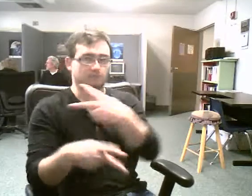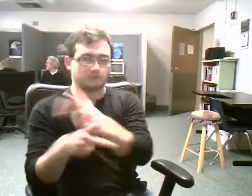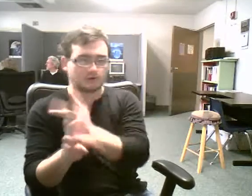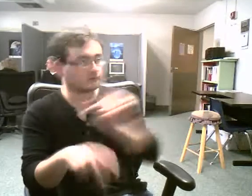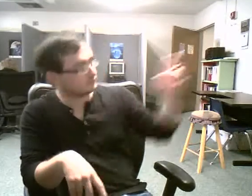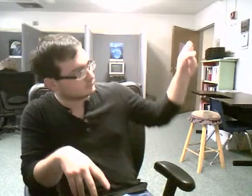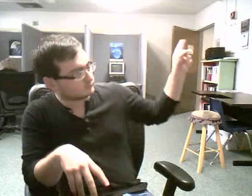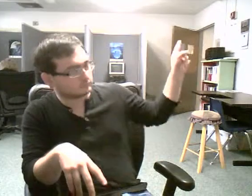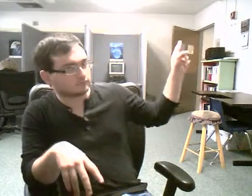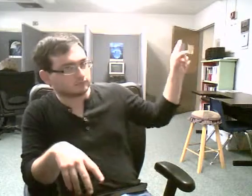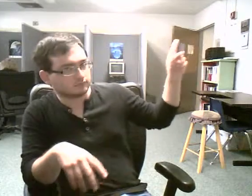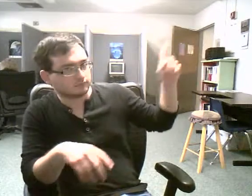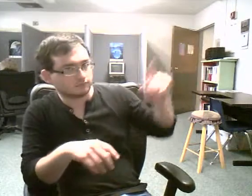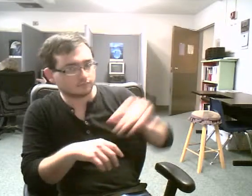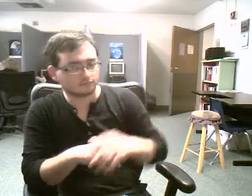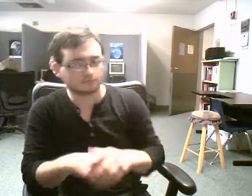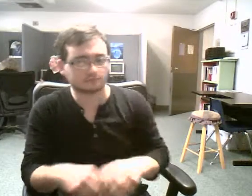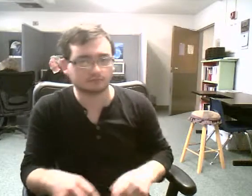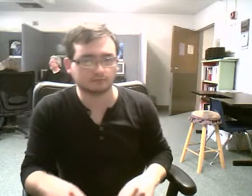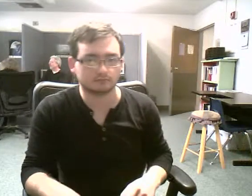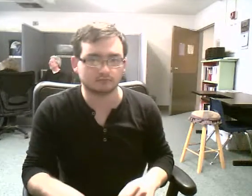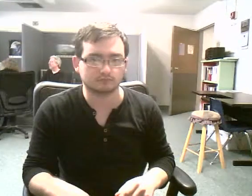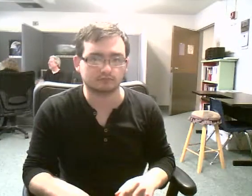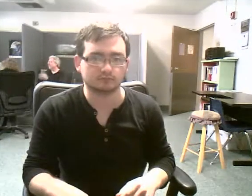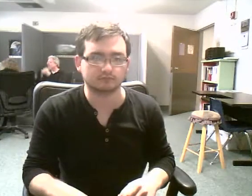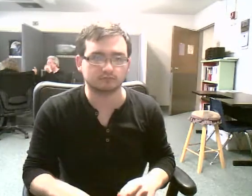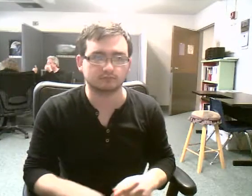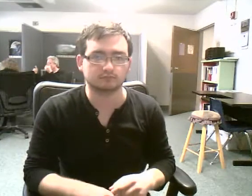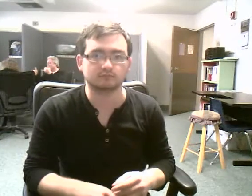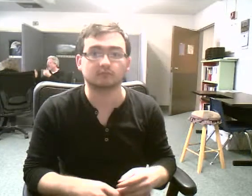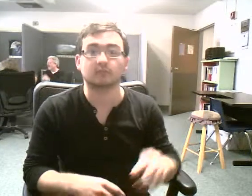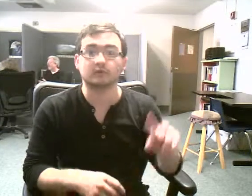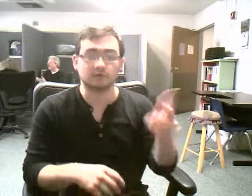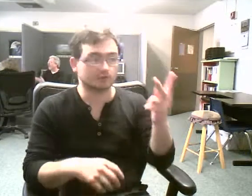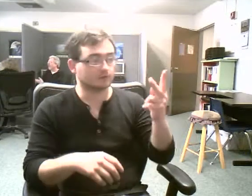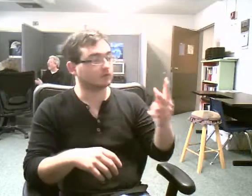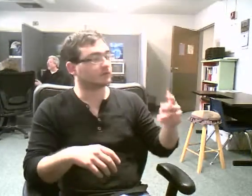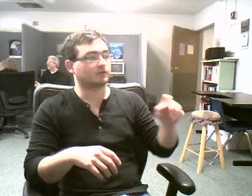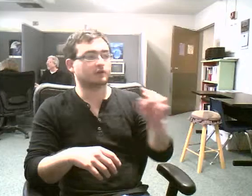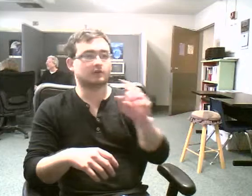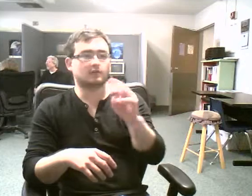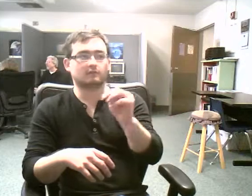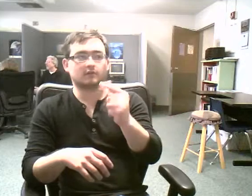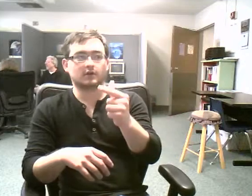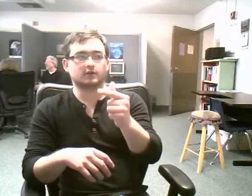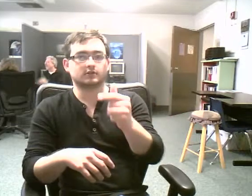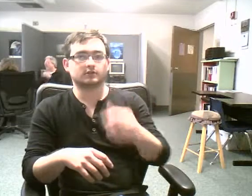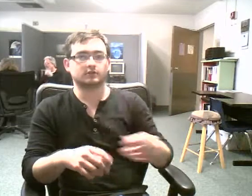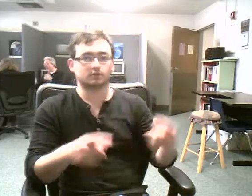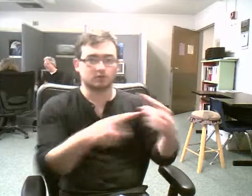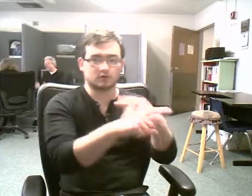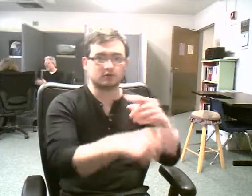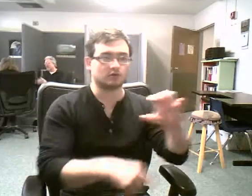compound sodium chloride. In the second case, you've got magnesium reacting with fluorine. Fluorine is another one of those diatomic